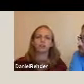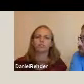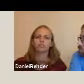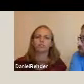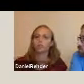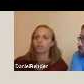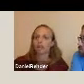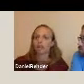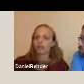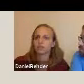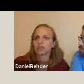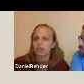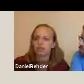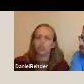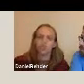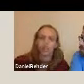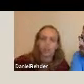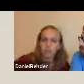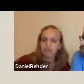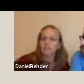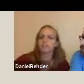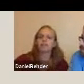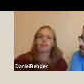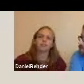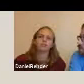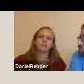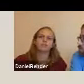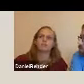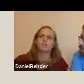and what their lives are like and their families,